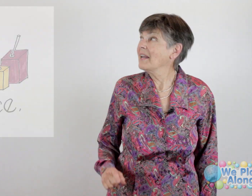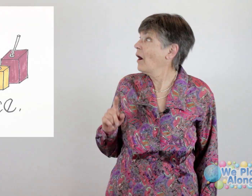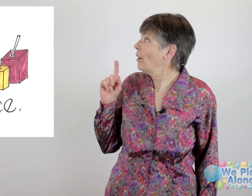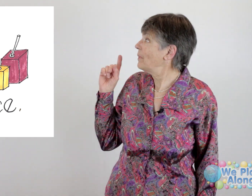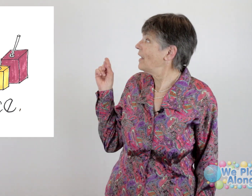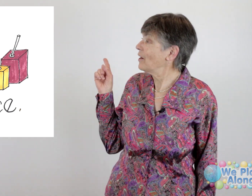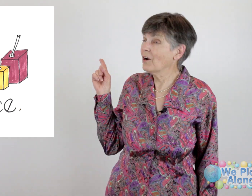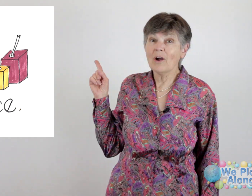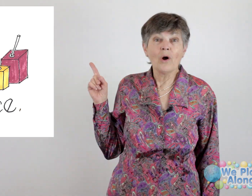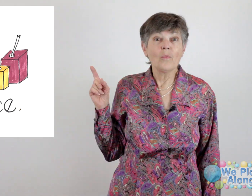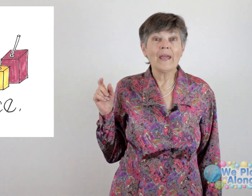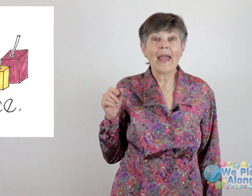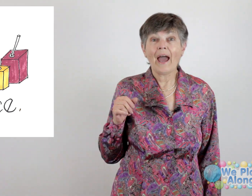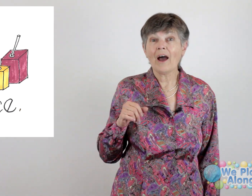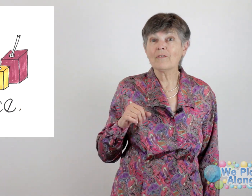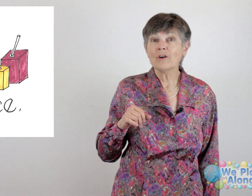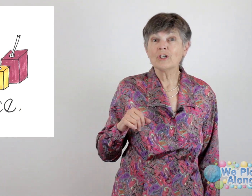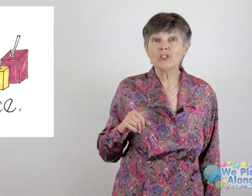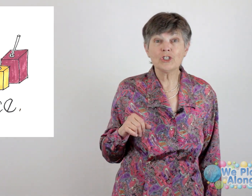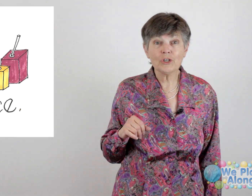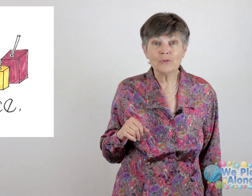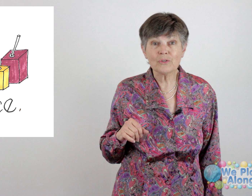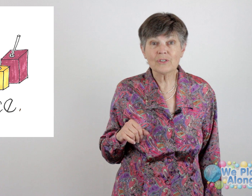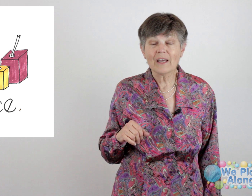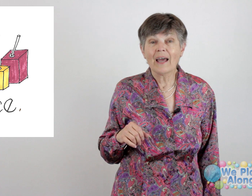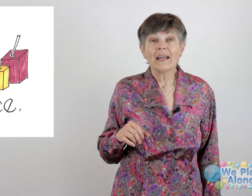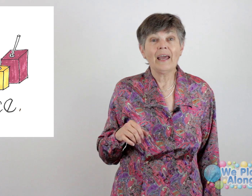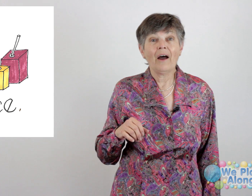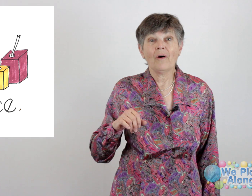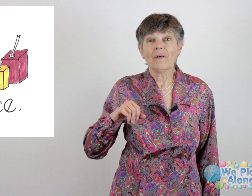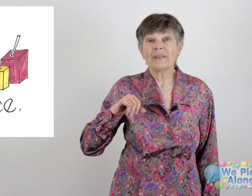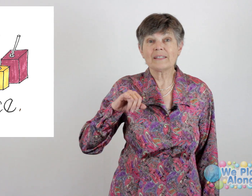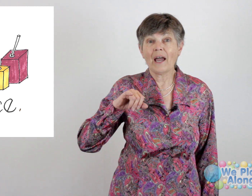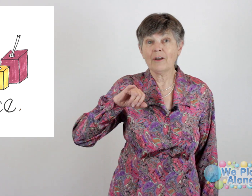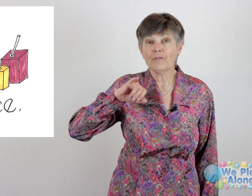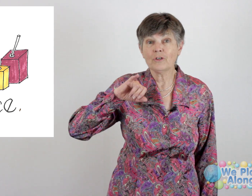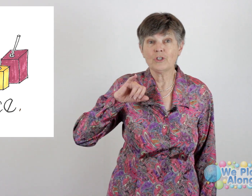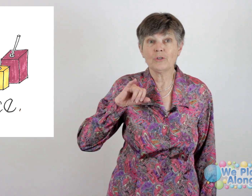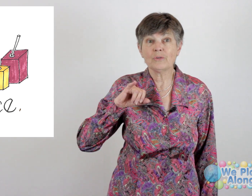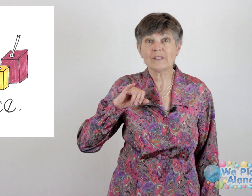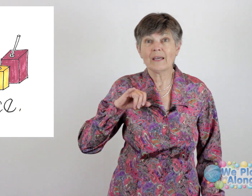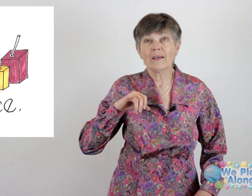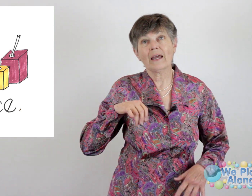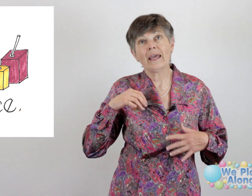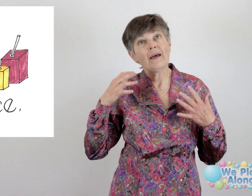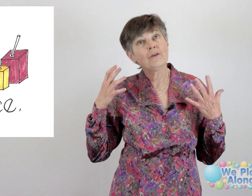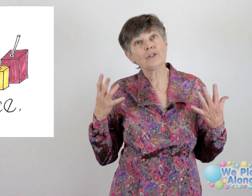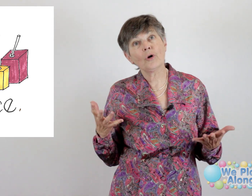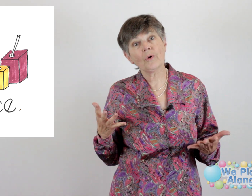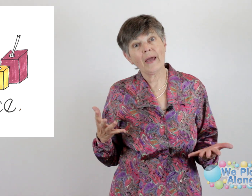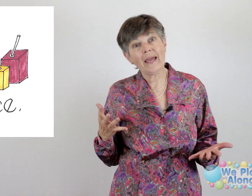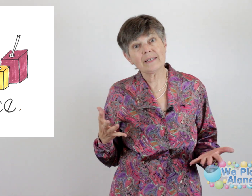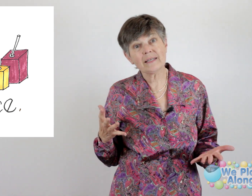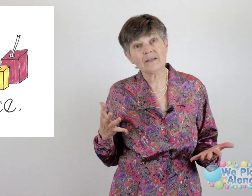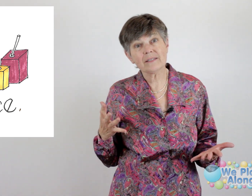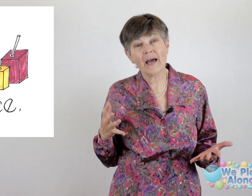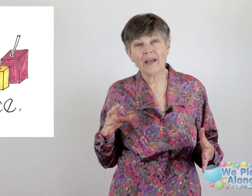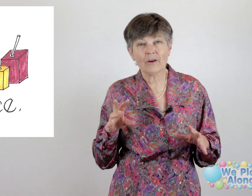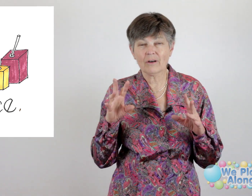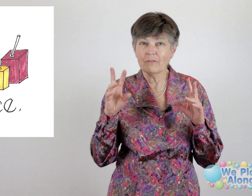Now up here we have juice. Now the sign for juice, again, there's no real ASL sign or